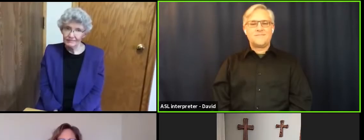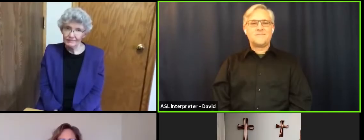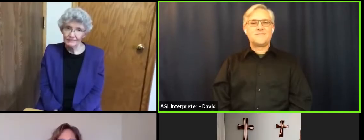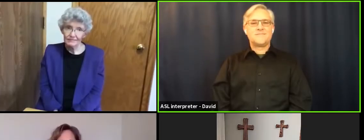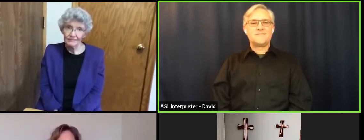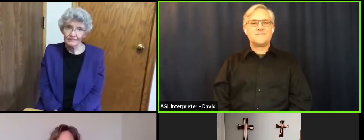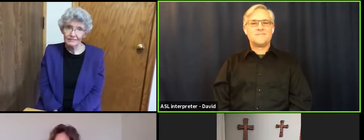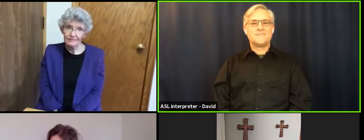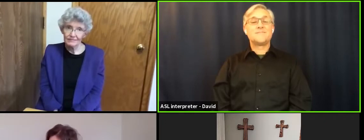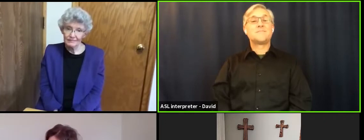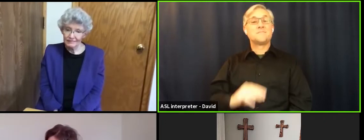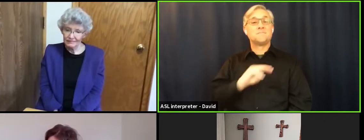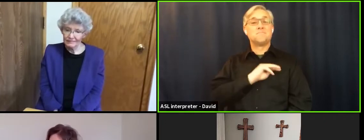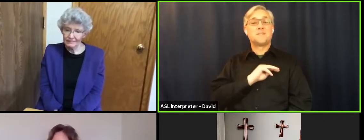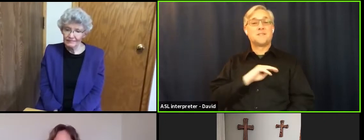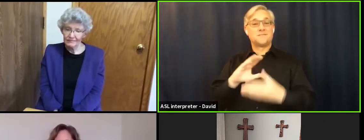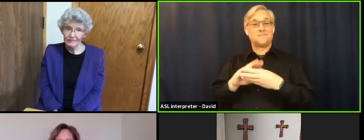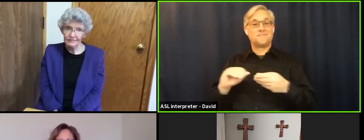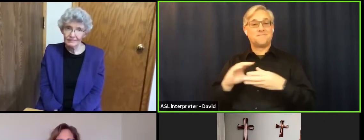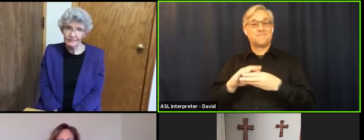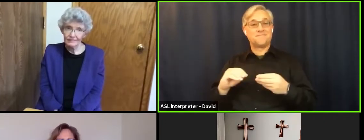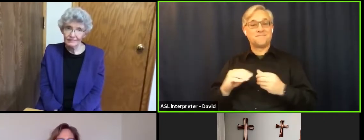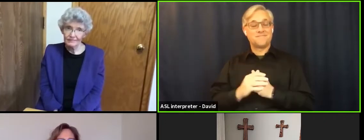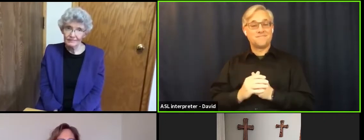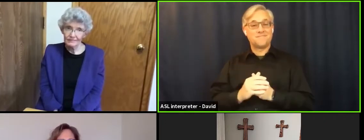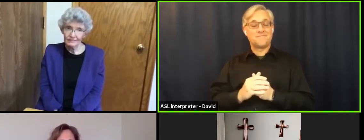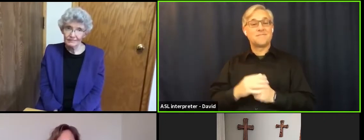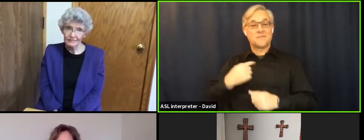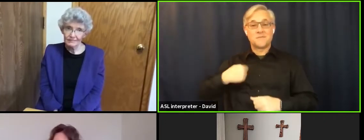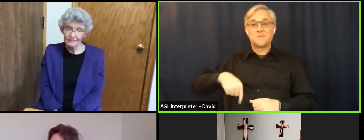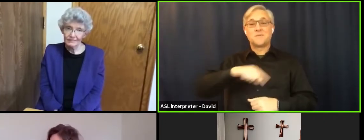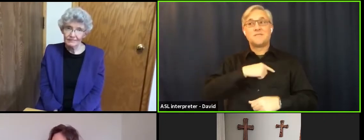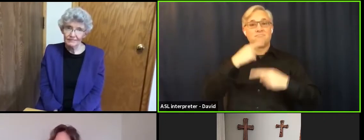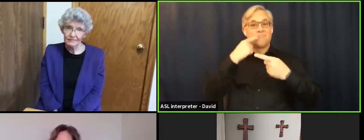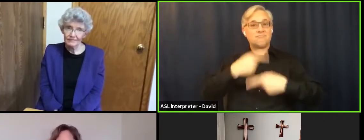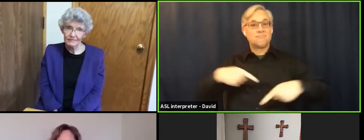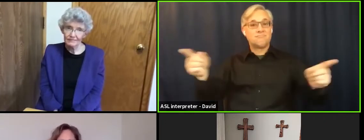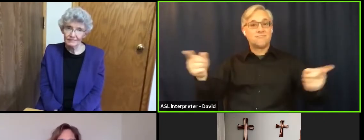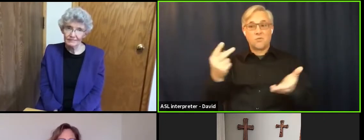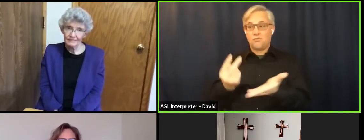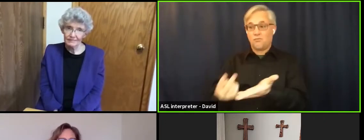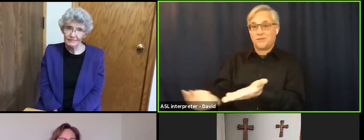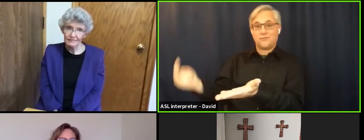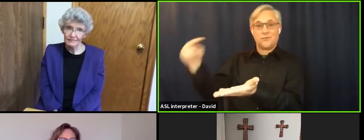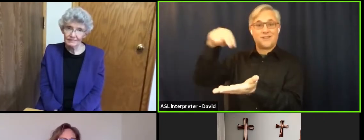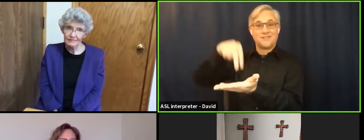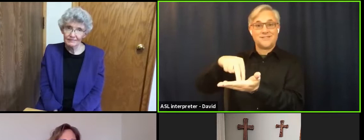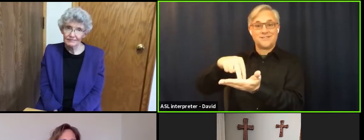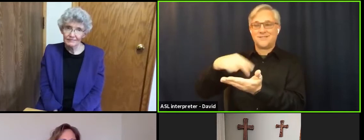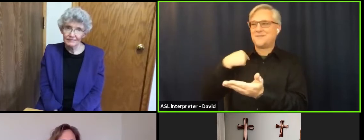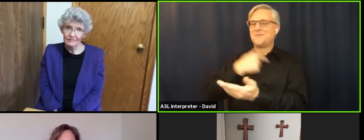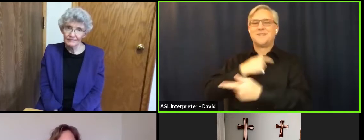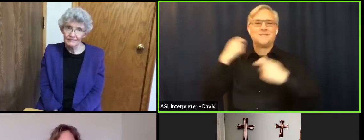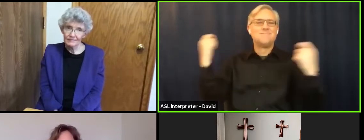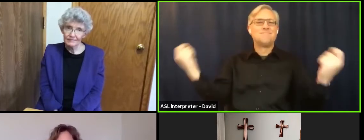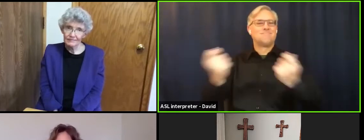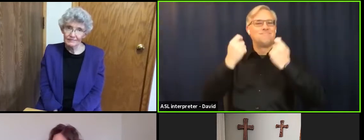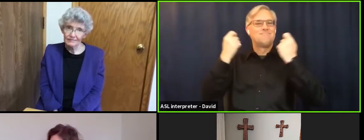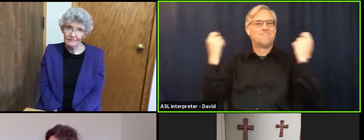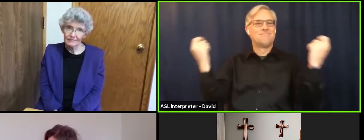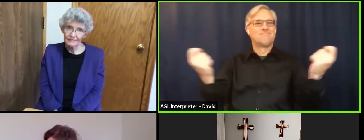Let us rejoice in our proclamation of resurrection that we do during the Easter